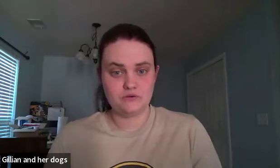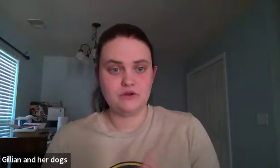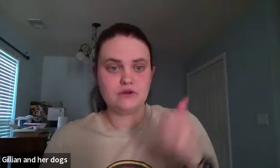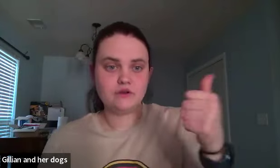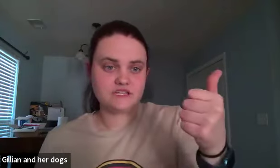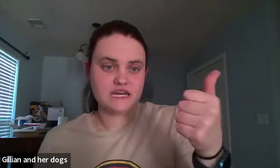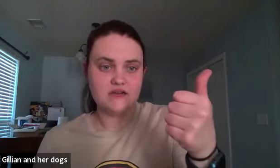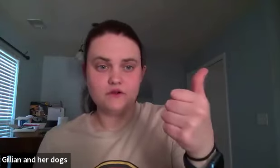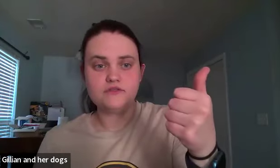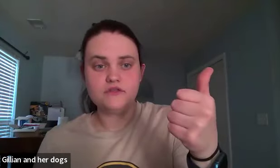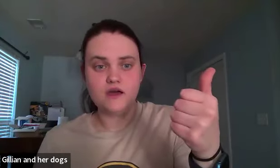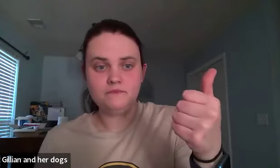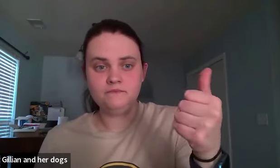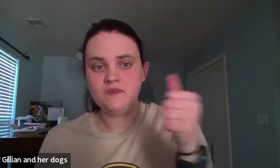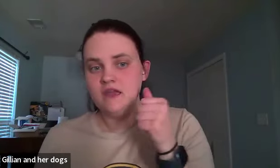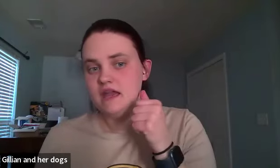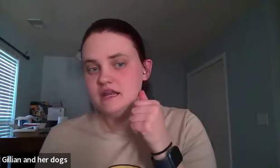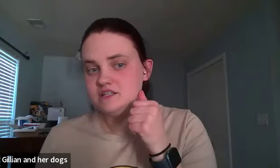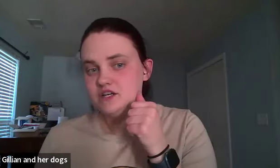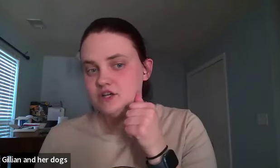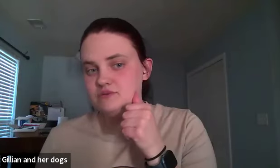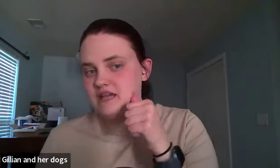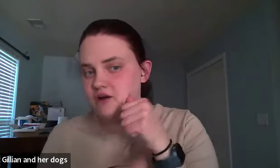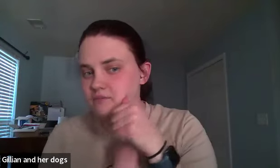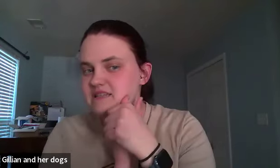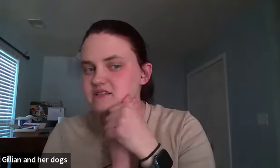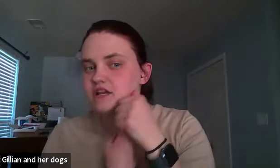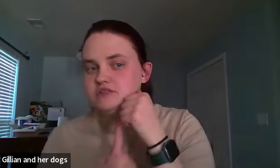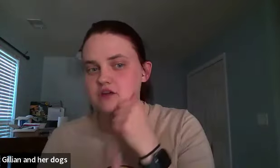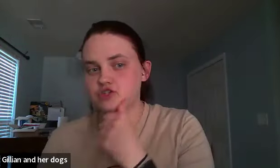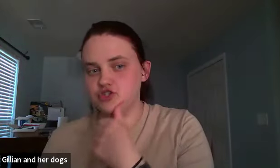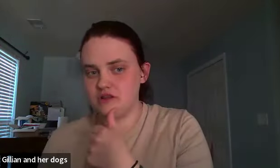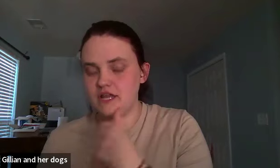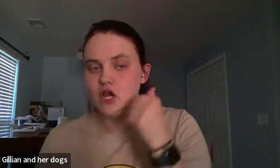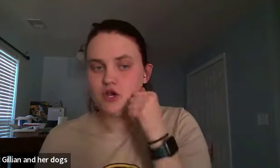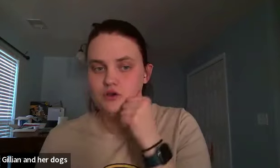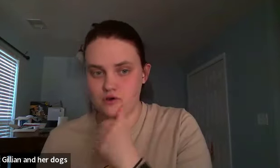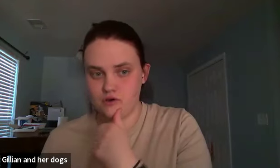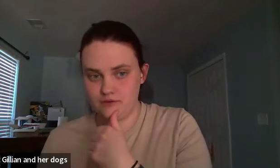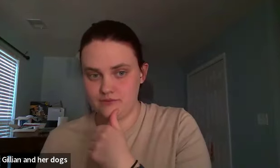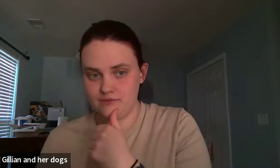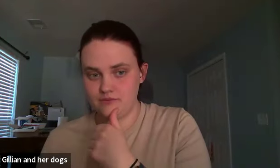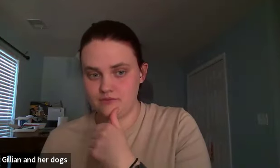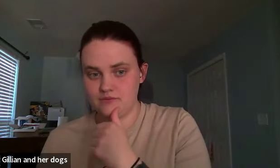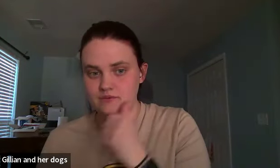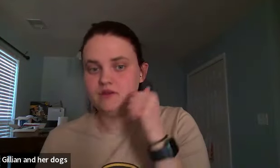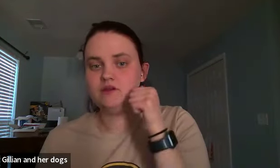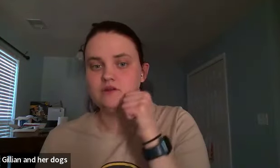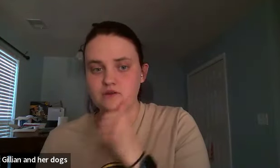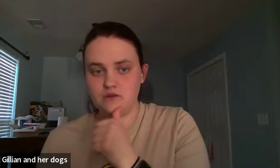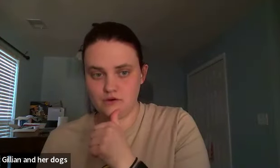girl. Girl's going to have our thumb and it's going to go down, basically go down our jawline. Girl.